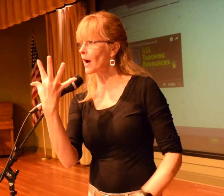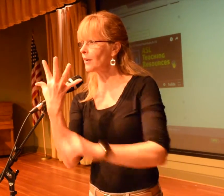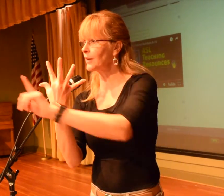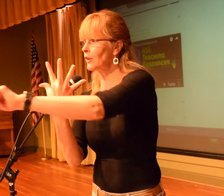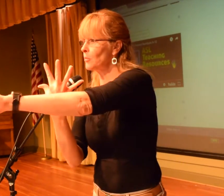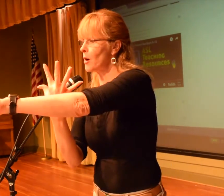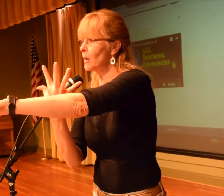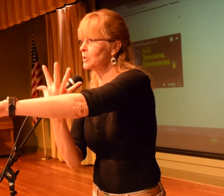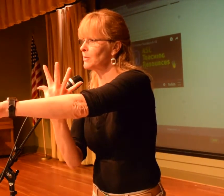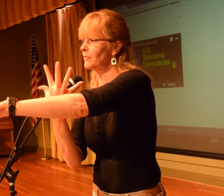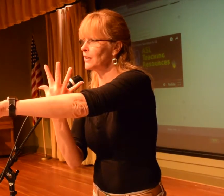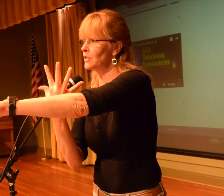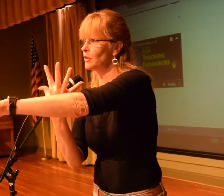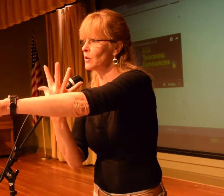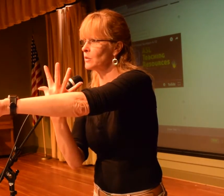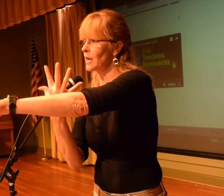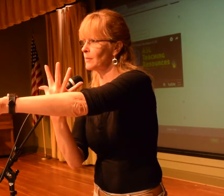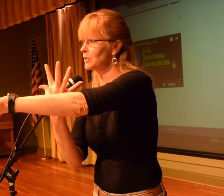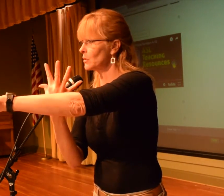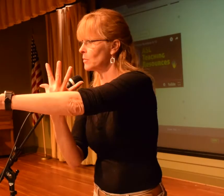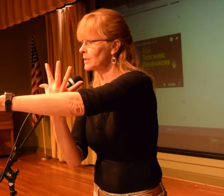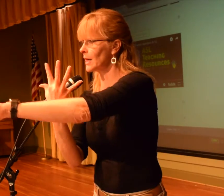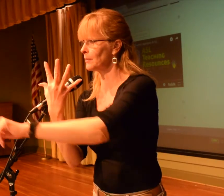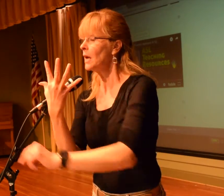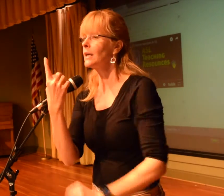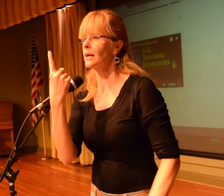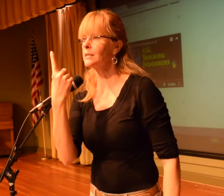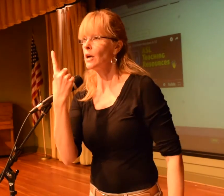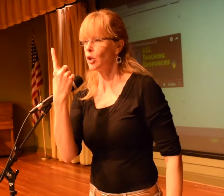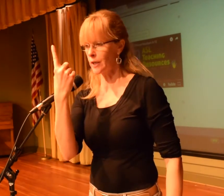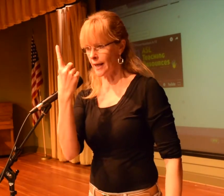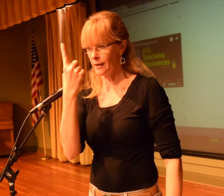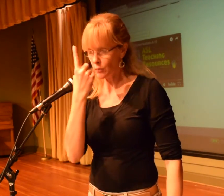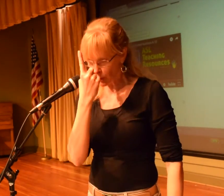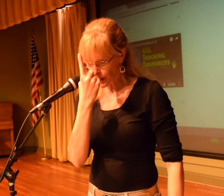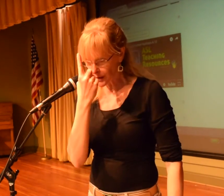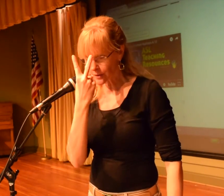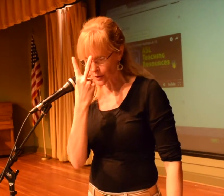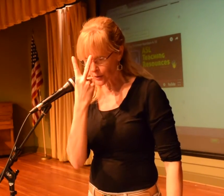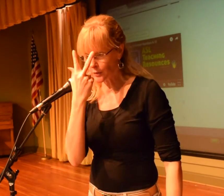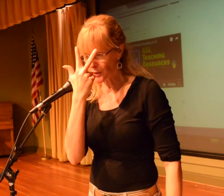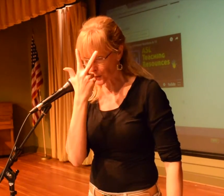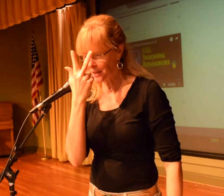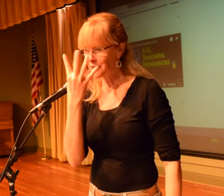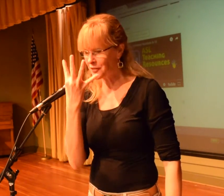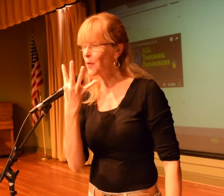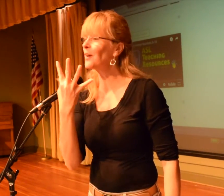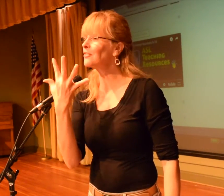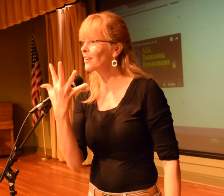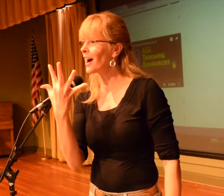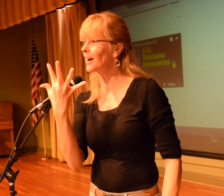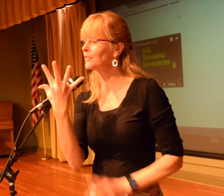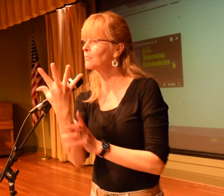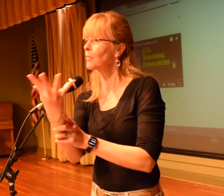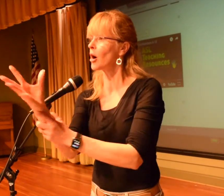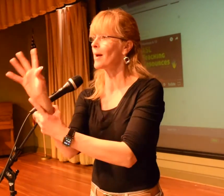5. Now your palm should be facing you the whole time. Let's do it one more time. Yes, look at it. 1, 2, 3, 4, 5, palm